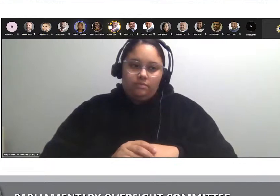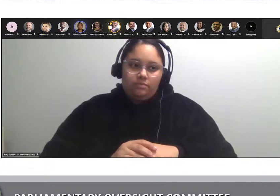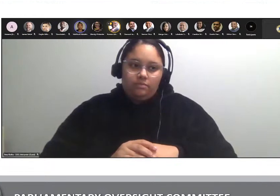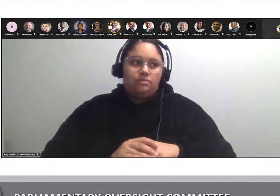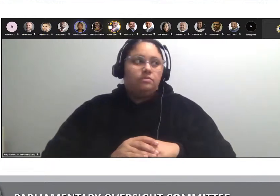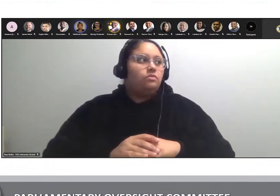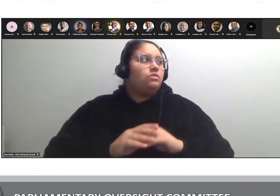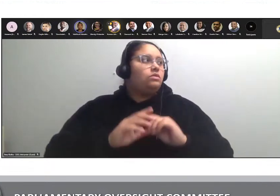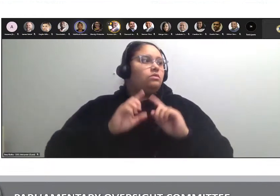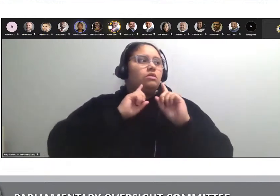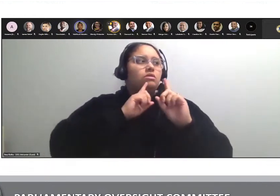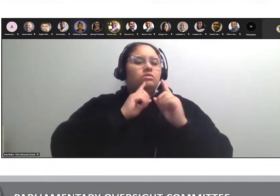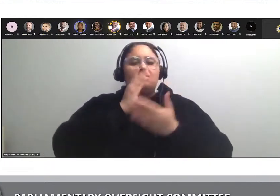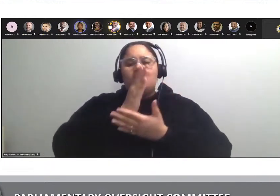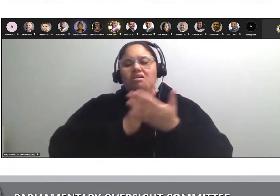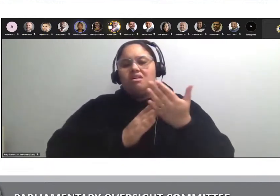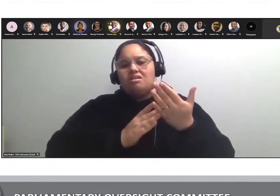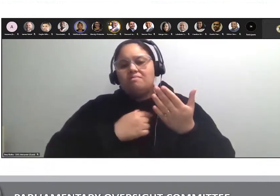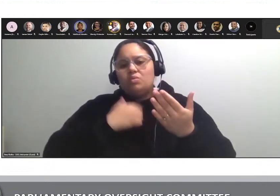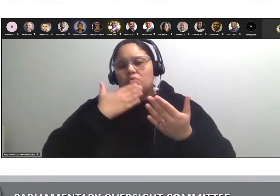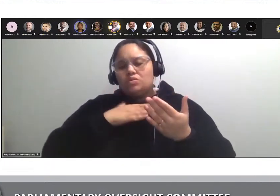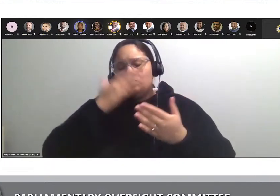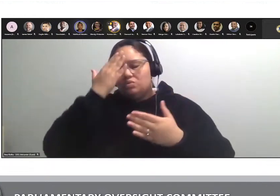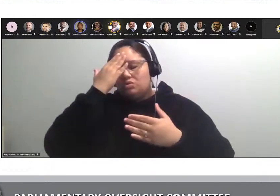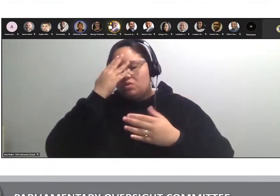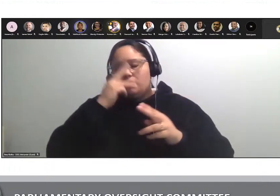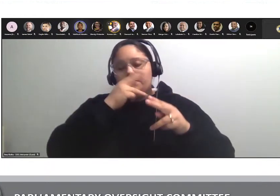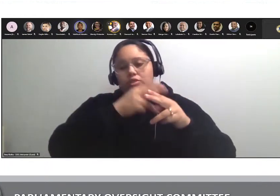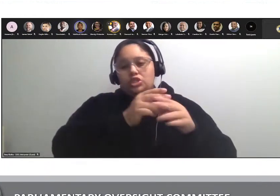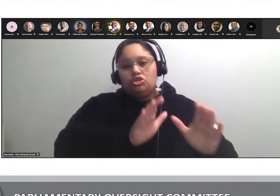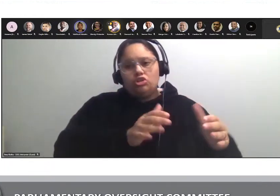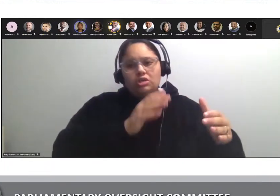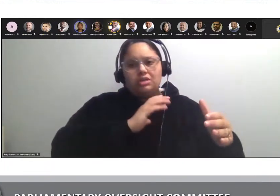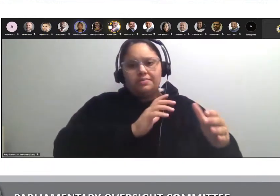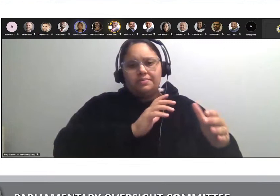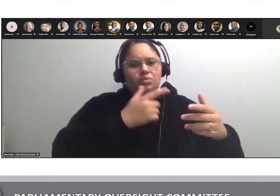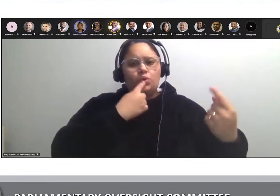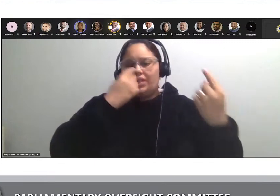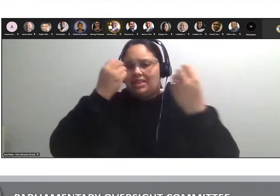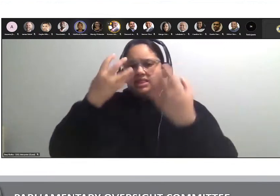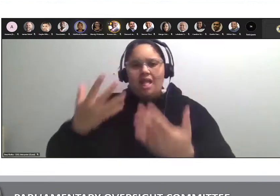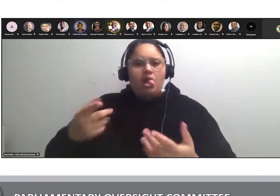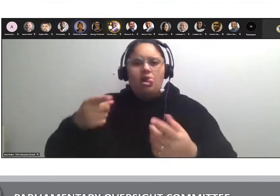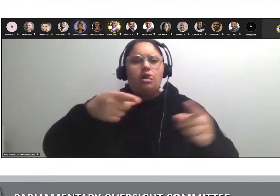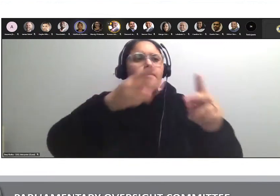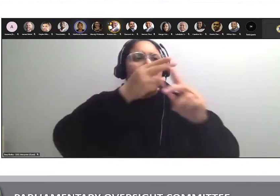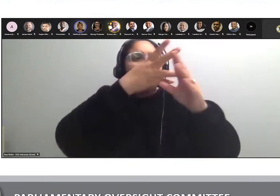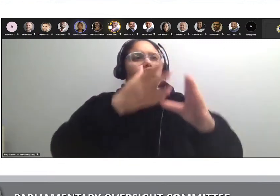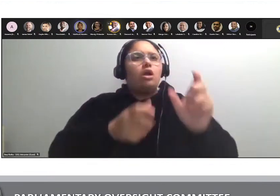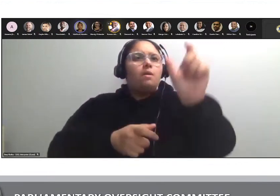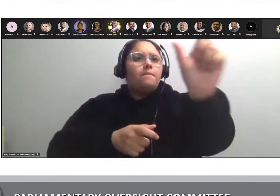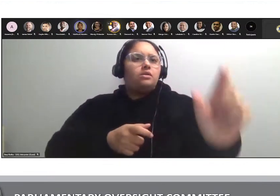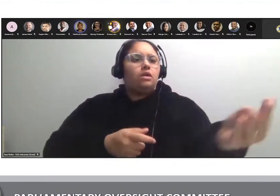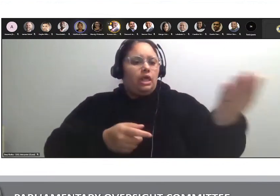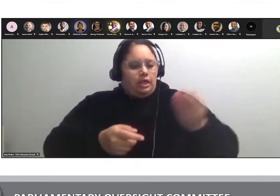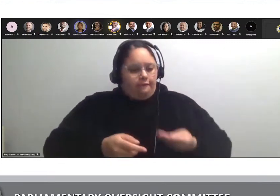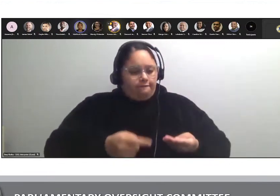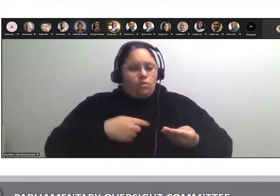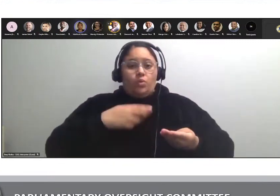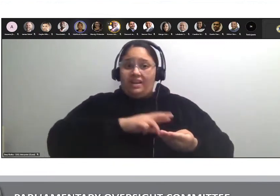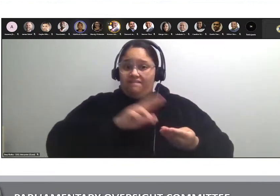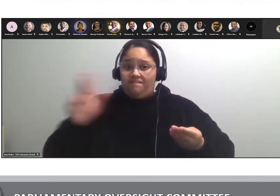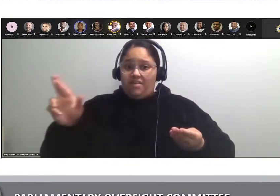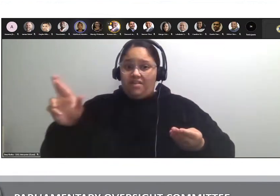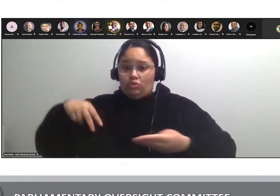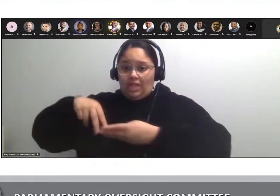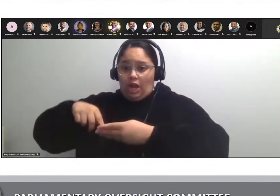answered half. I want to know the petition committee. What do they say to the petitioner? We refer to the standing committee,